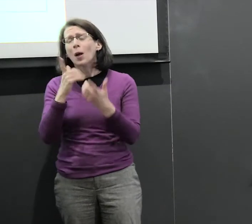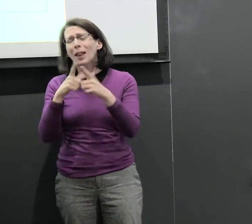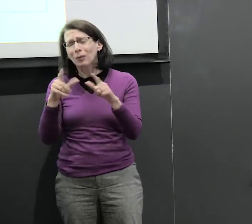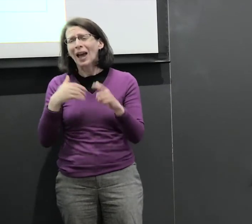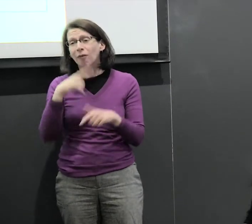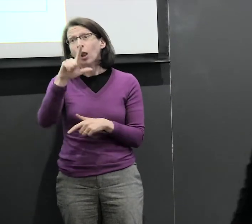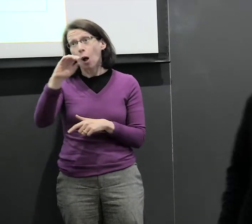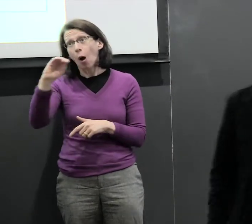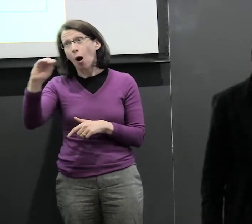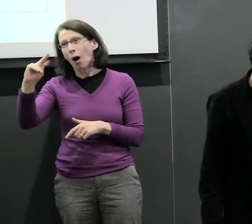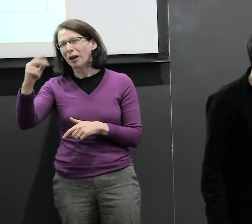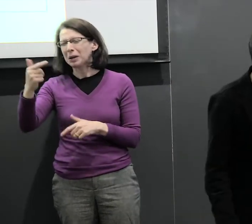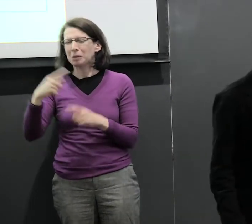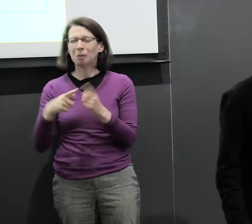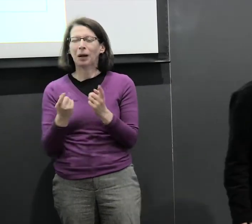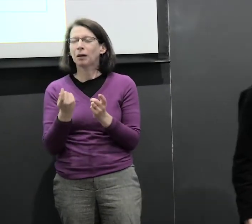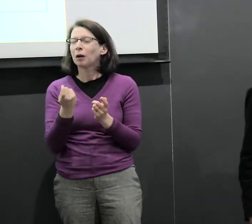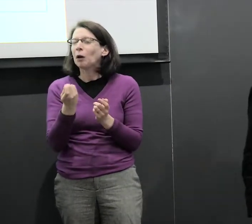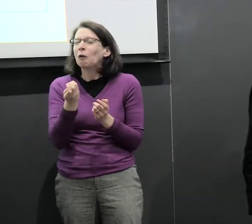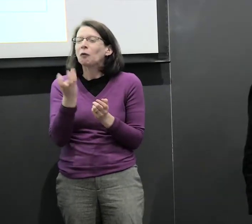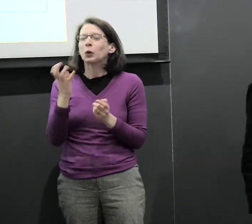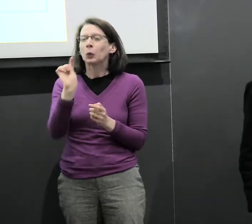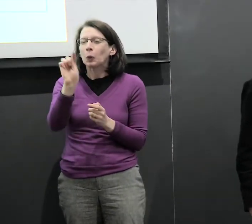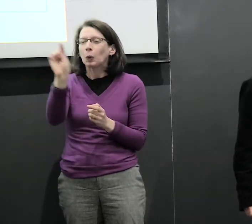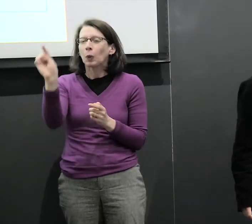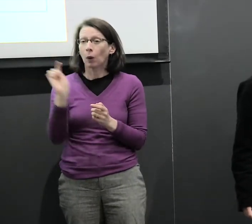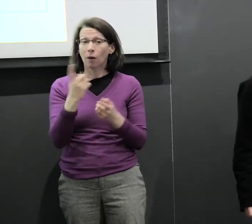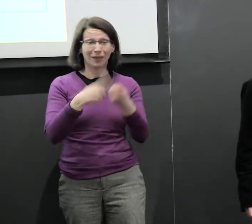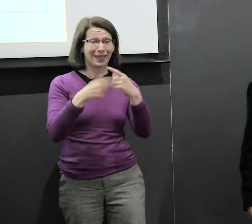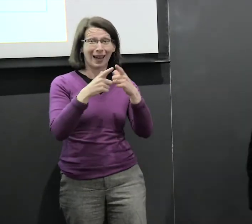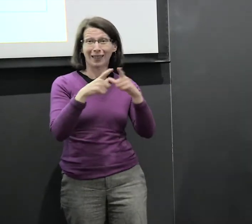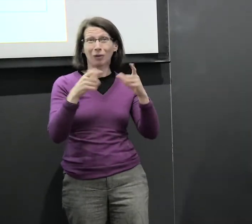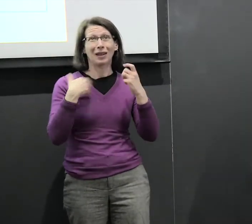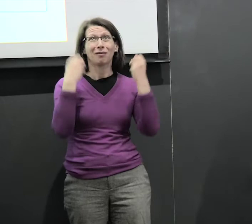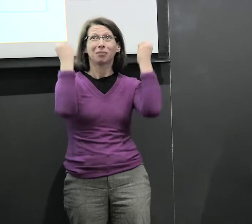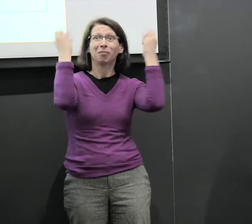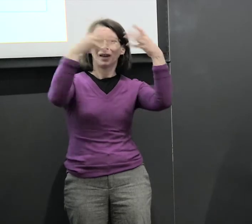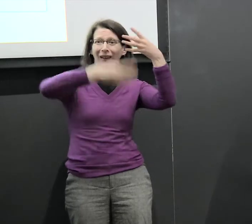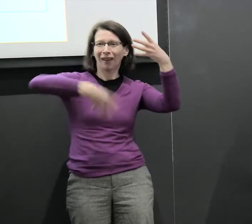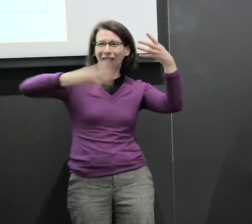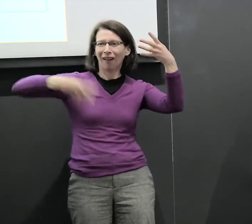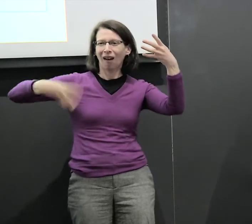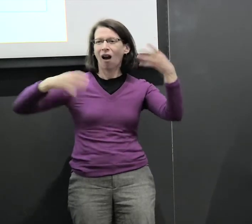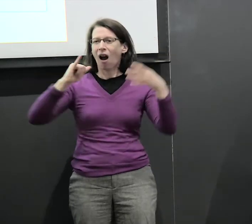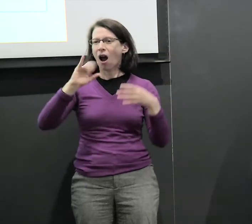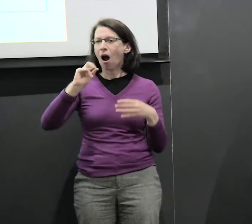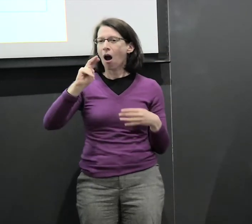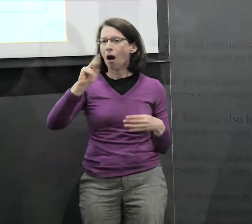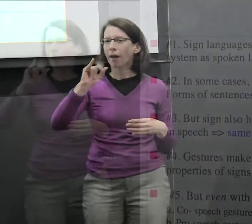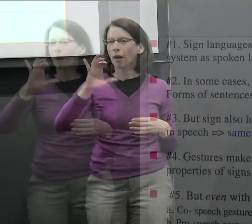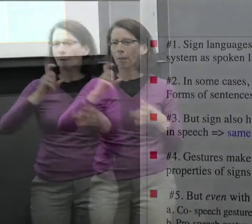modulation in sign language. So these are the claims that I made.